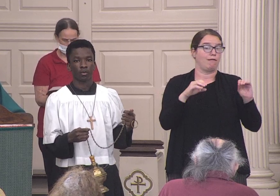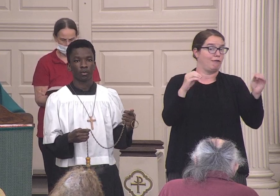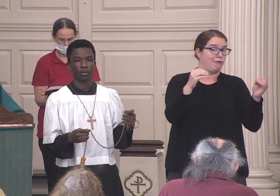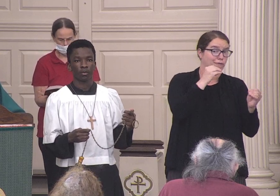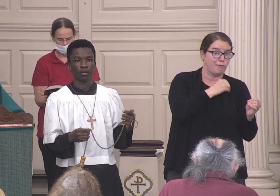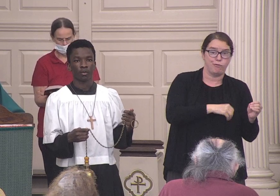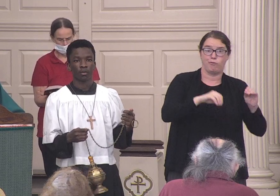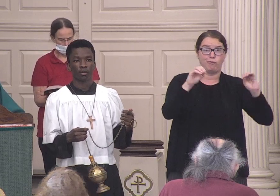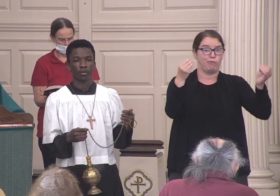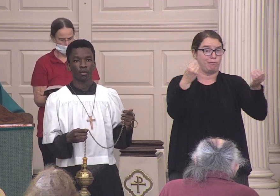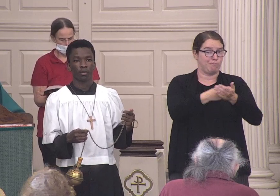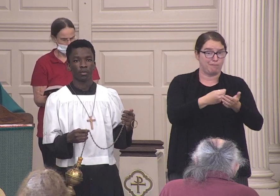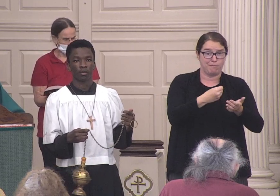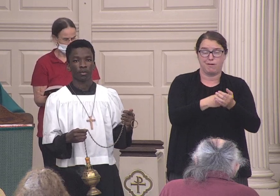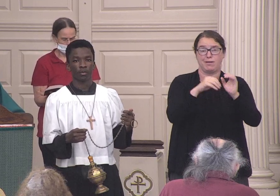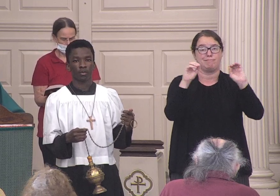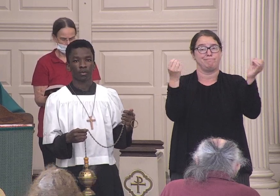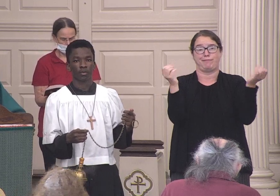belts.